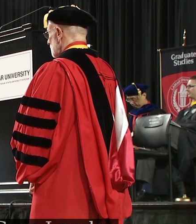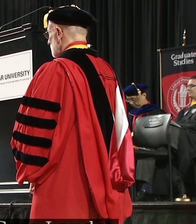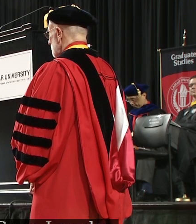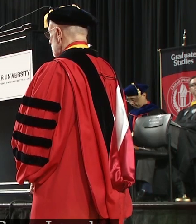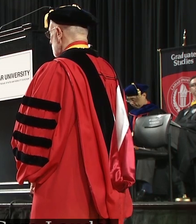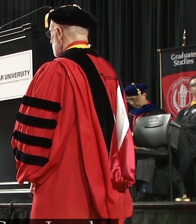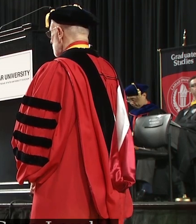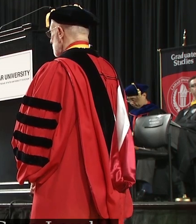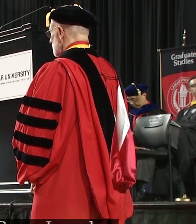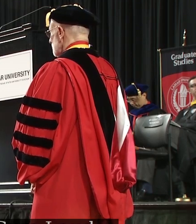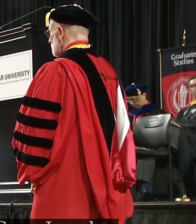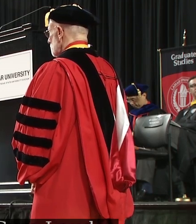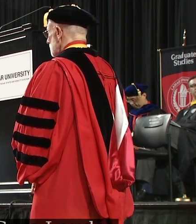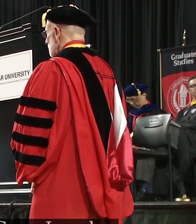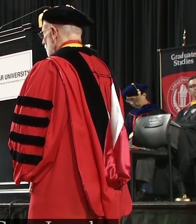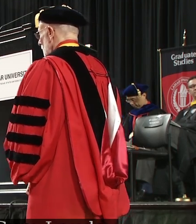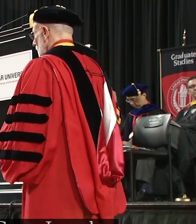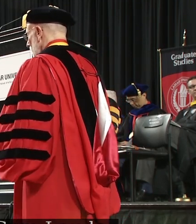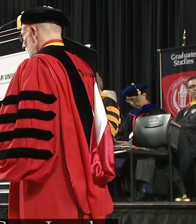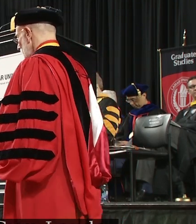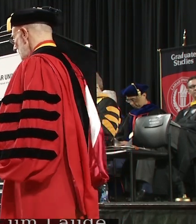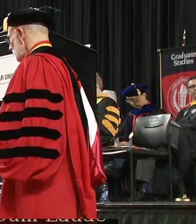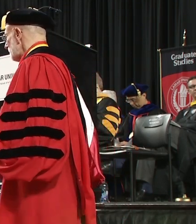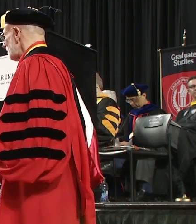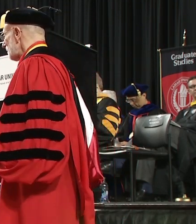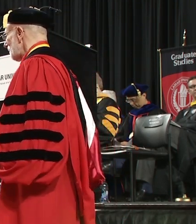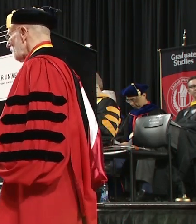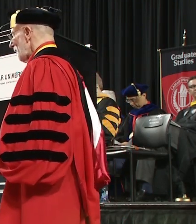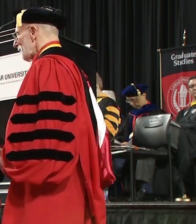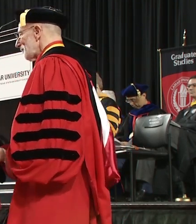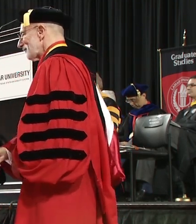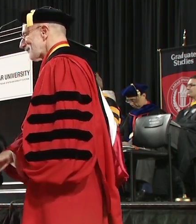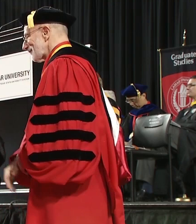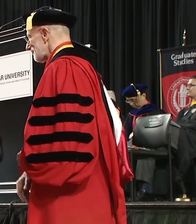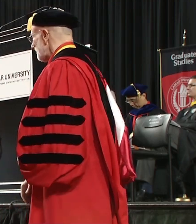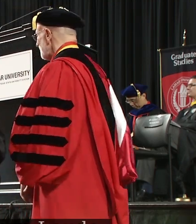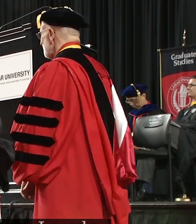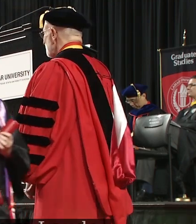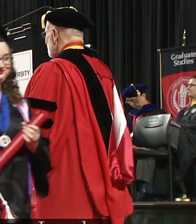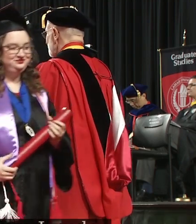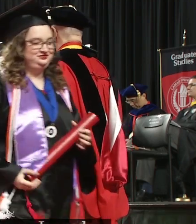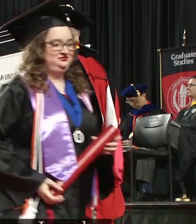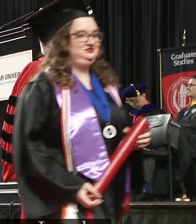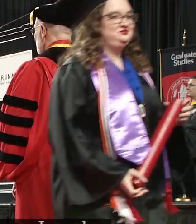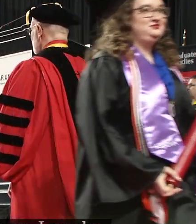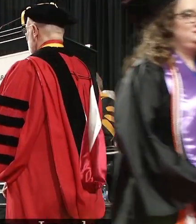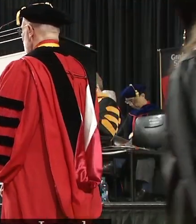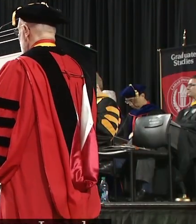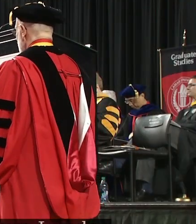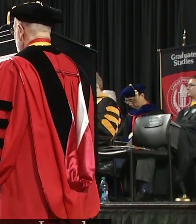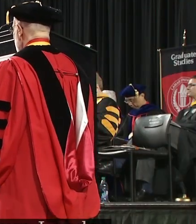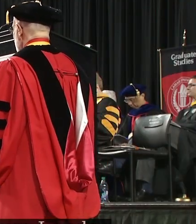Graduating magna cum laude, Maura Nicole Terrell.